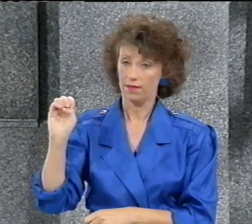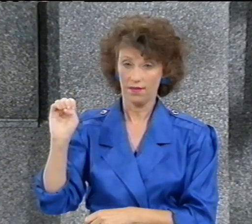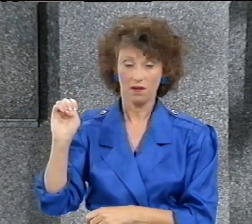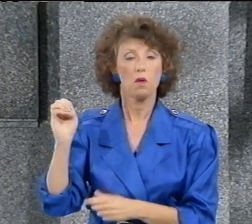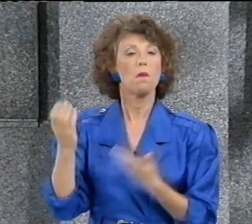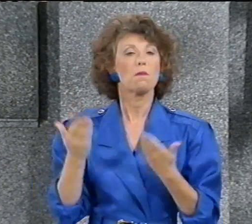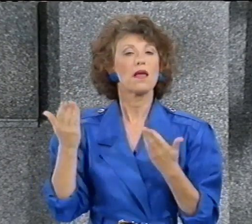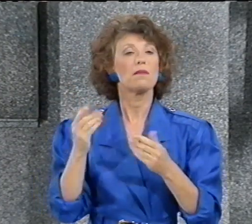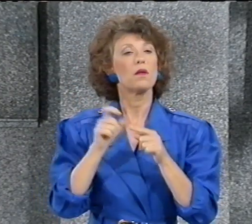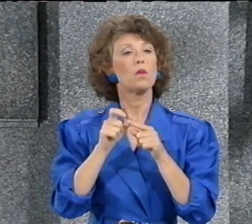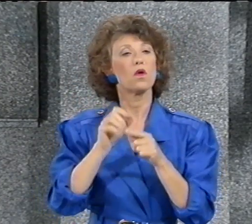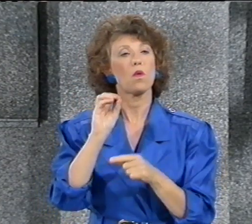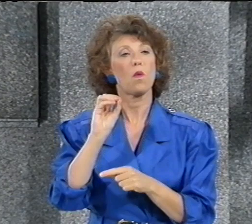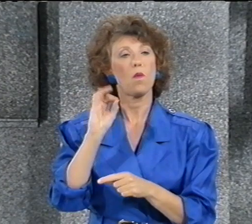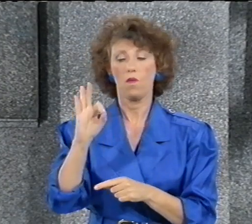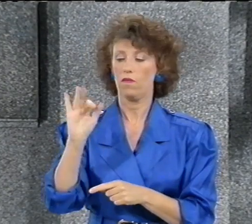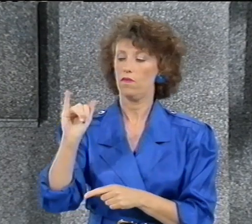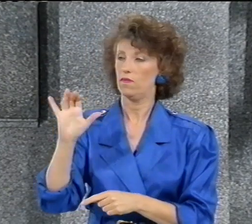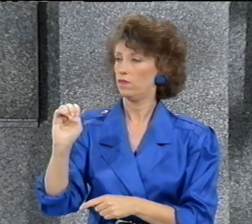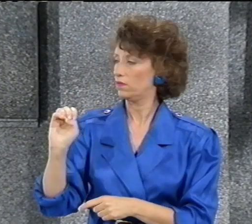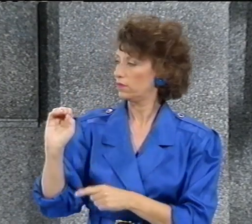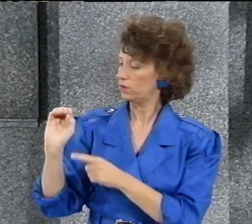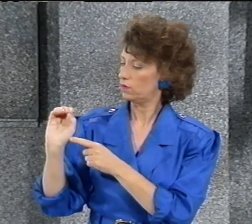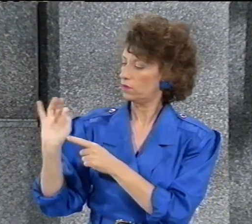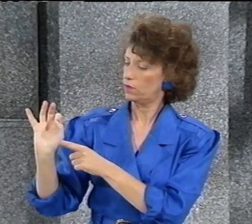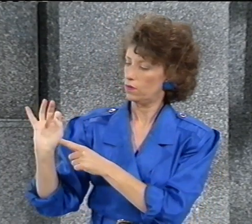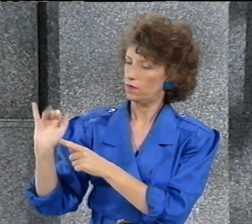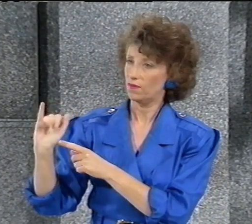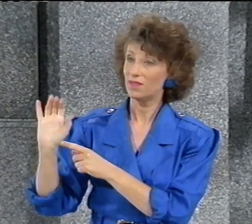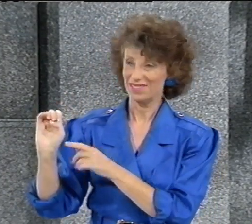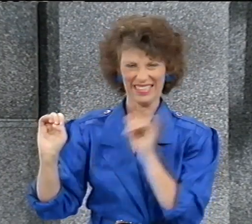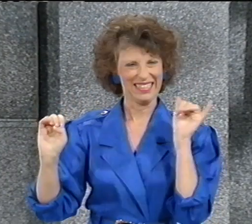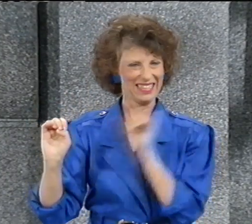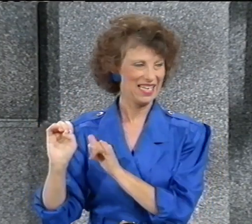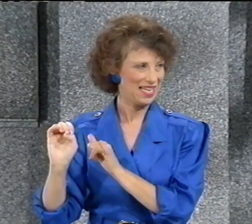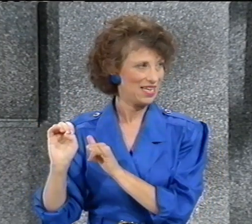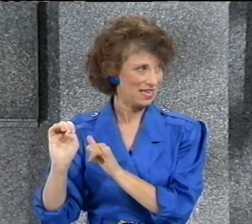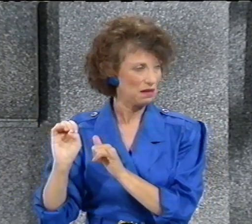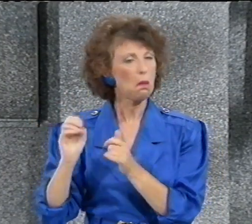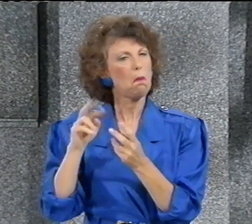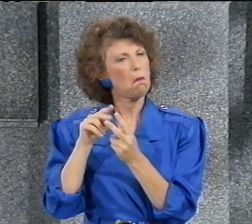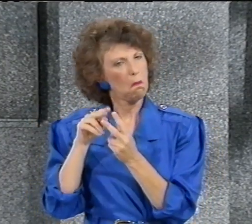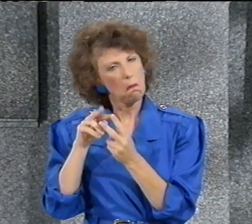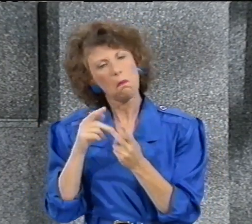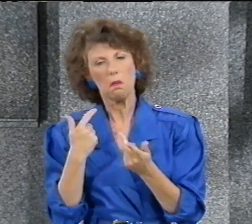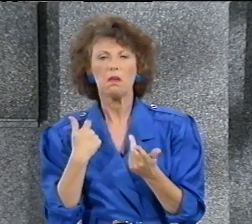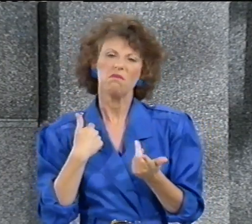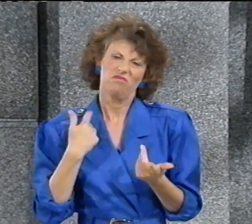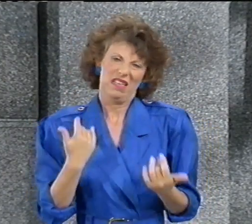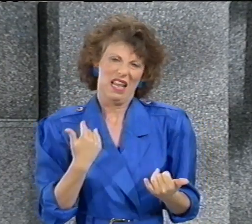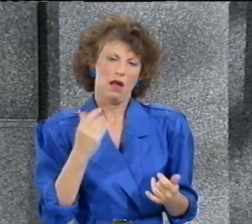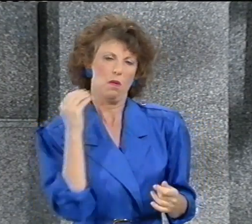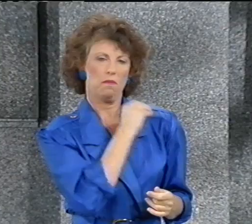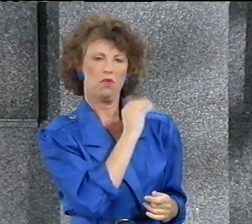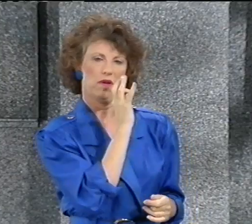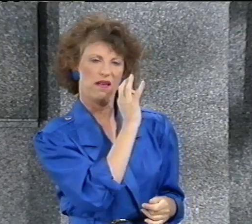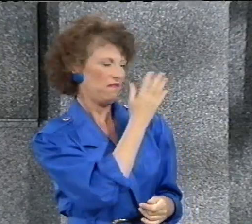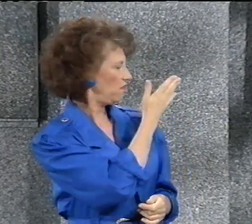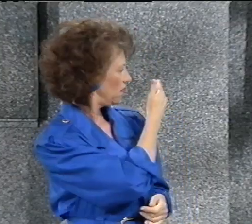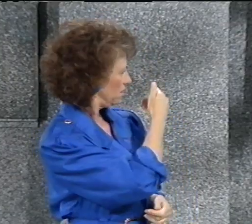example. And the word office. You'll see that the F stays in the air a little bit longer, but